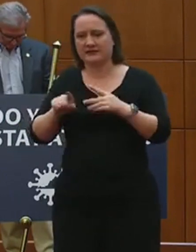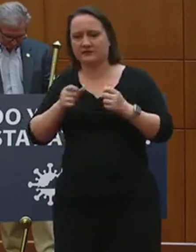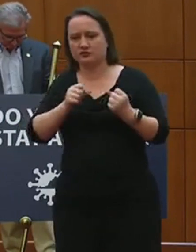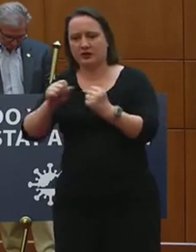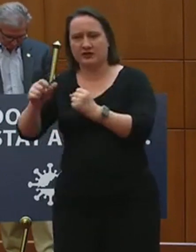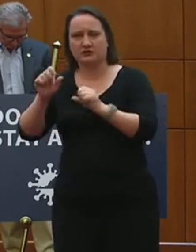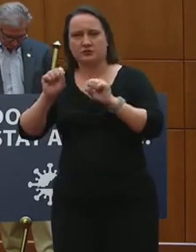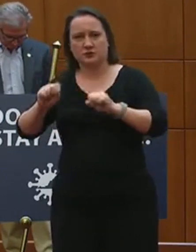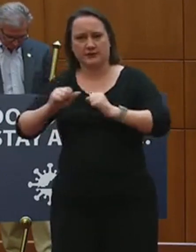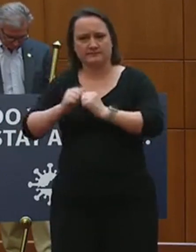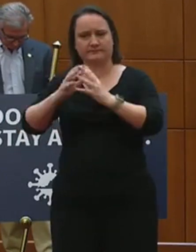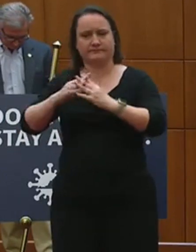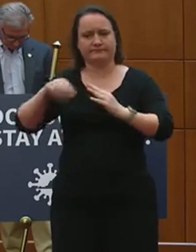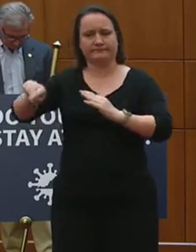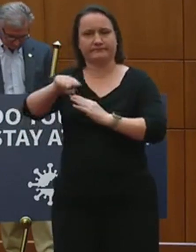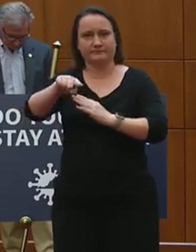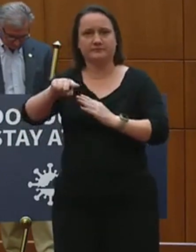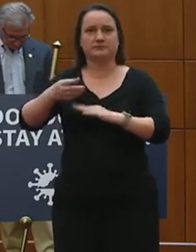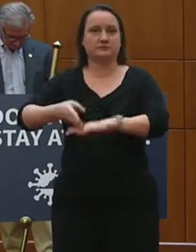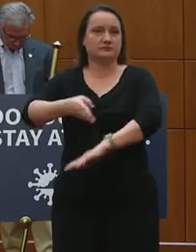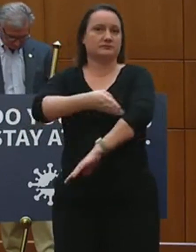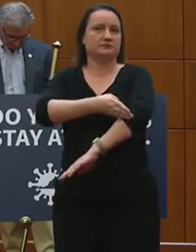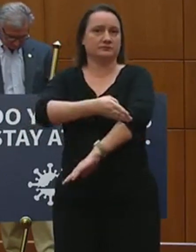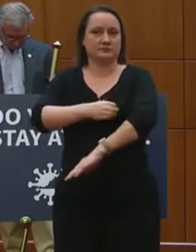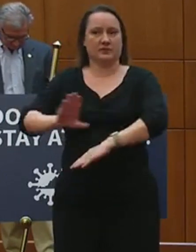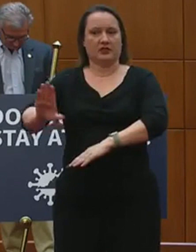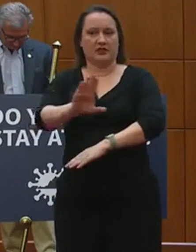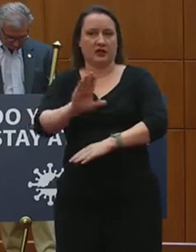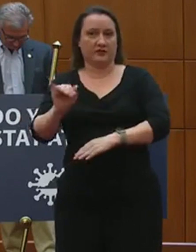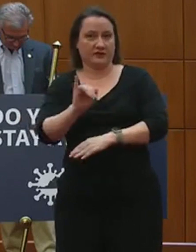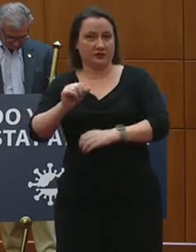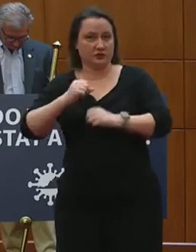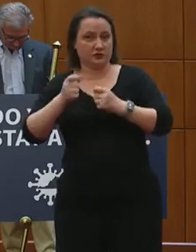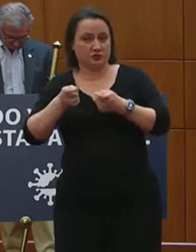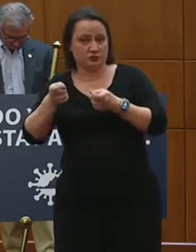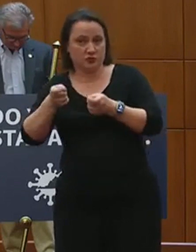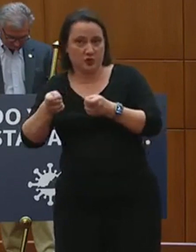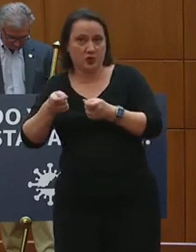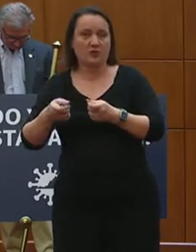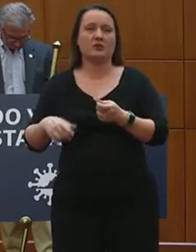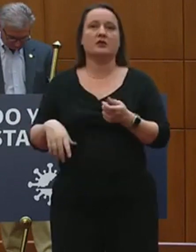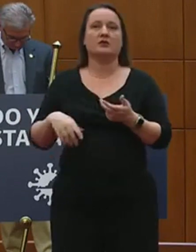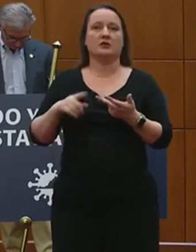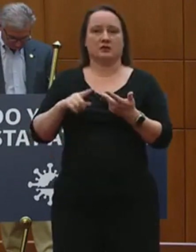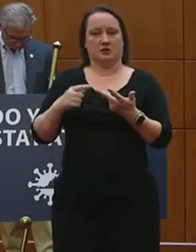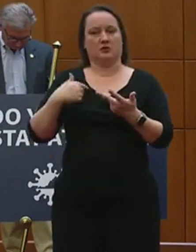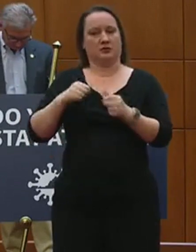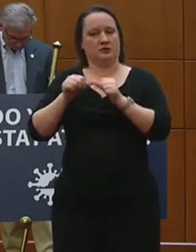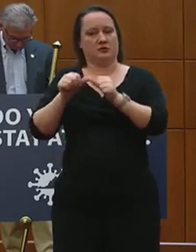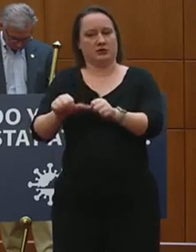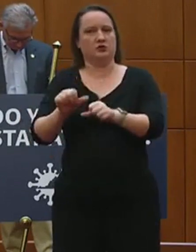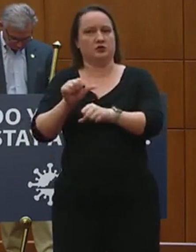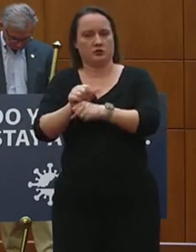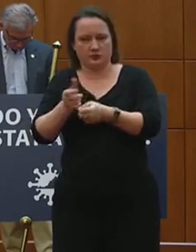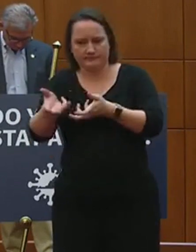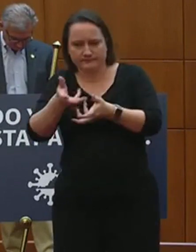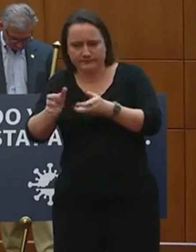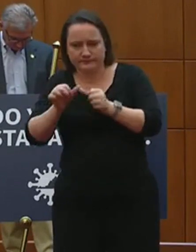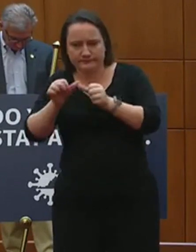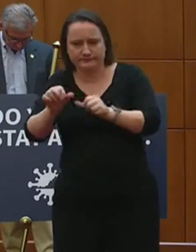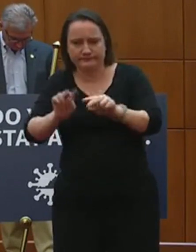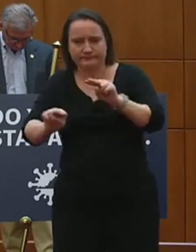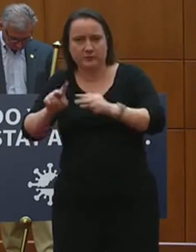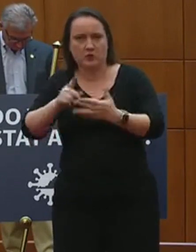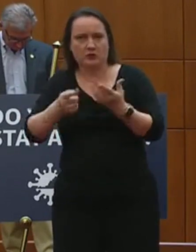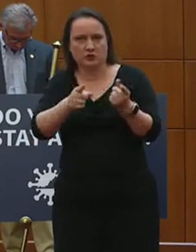we can put into place to improve their infection control, and then we continue to work with them to monitor what's going on. And